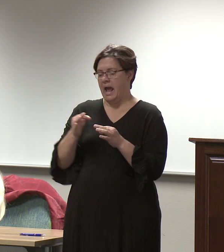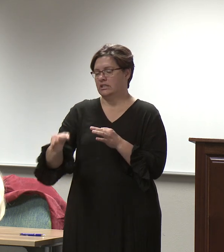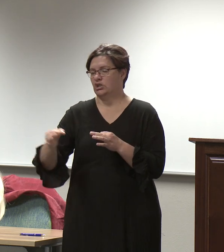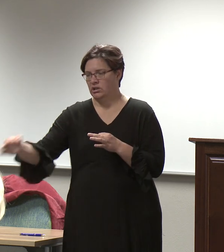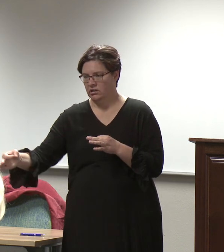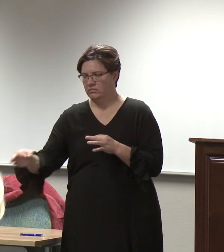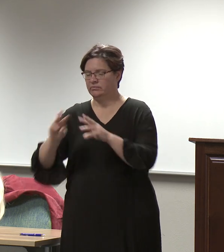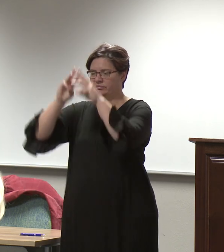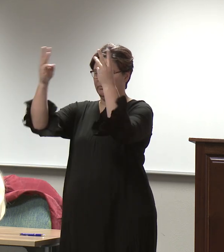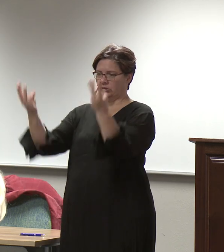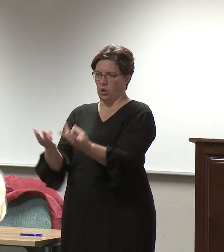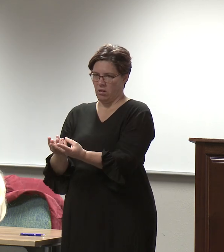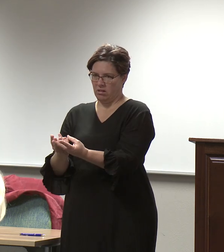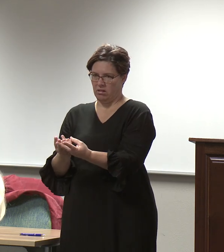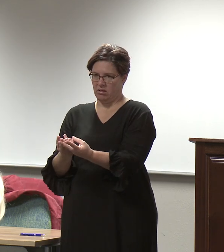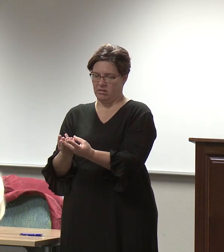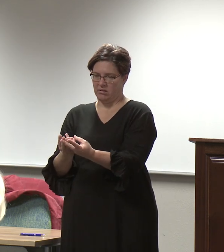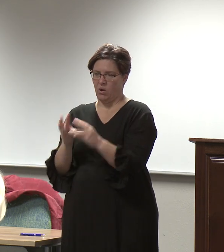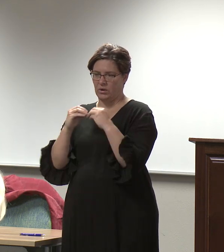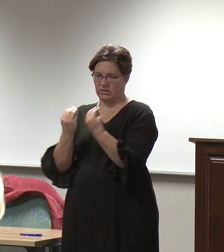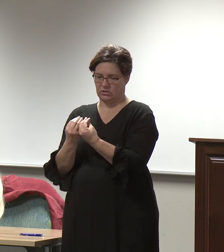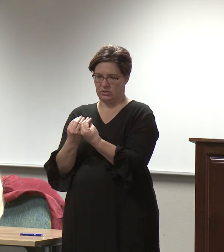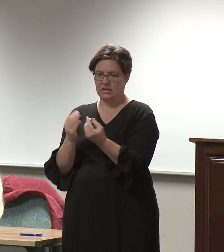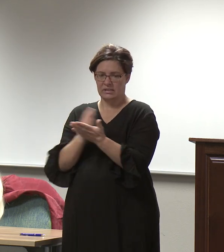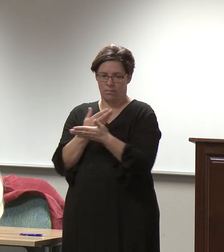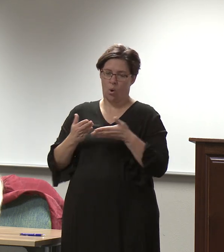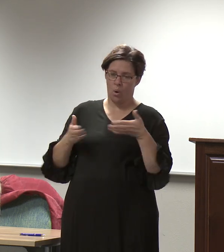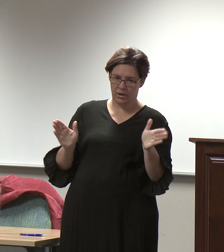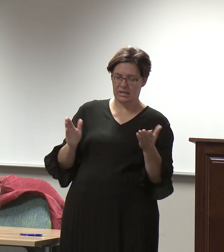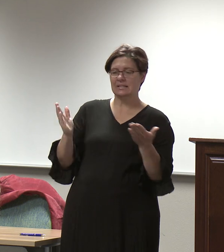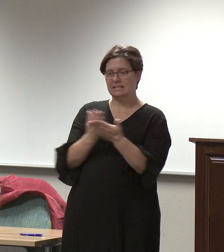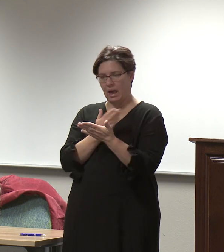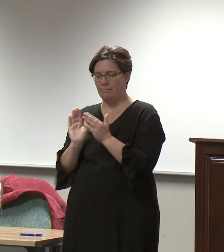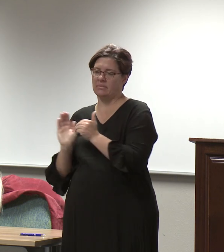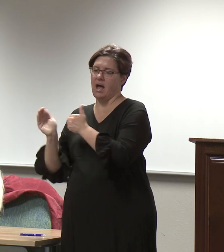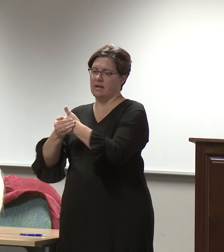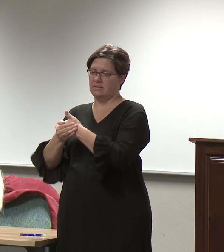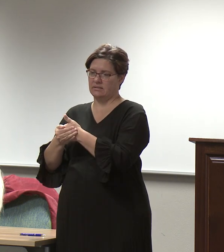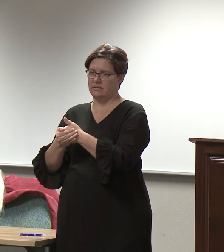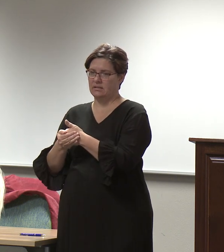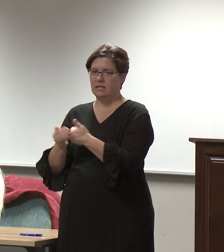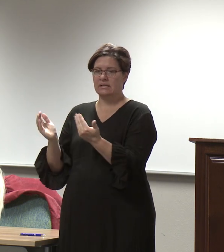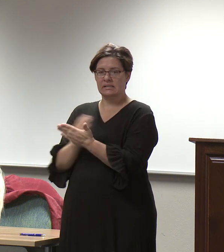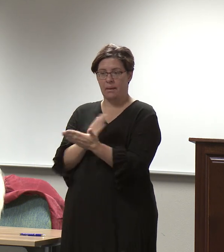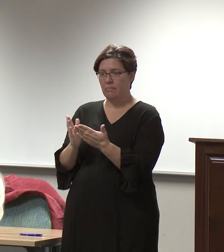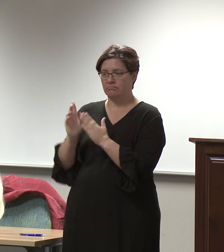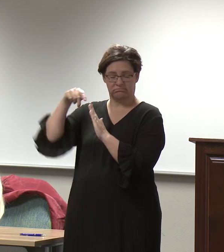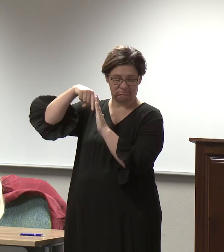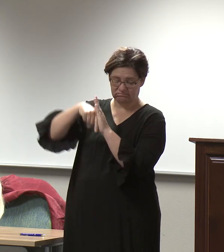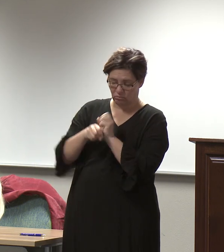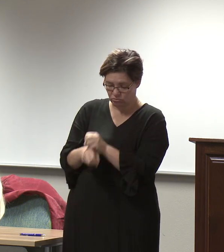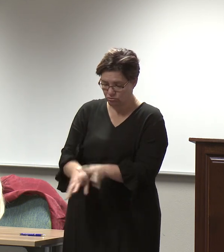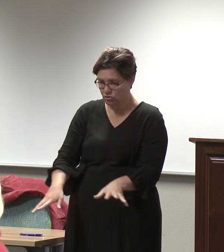of global. Some openly so, other in disguise. Some were grassroots